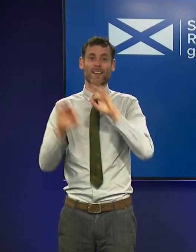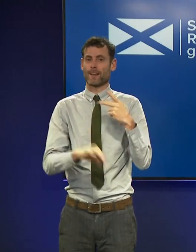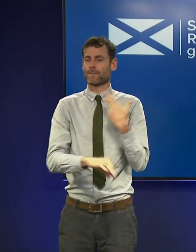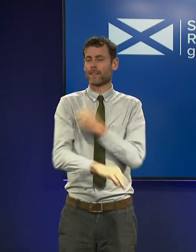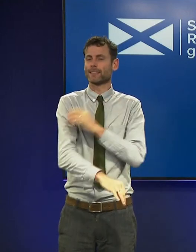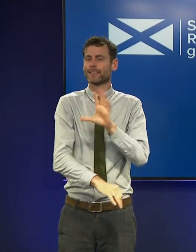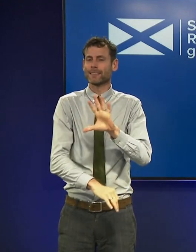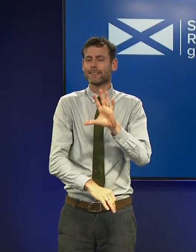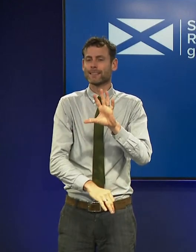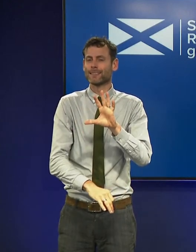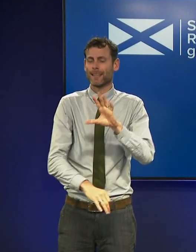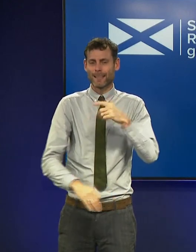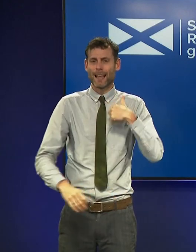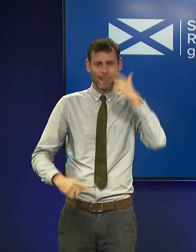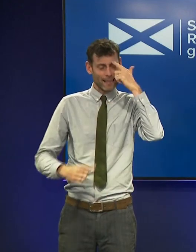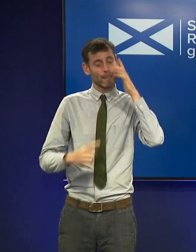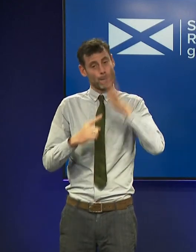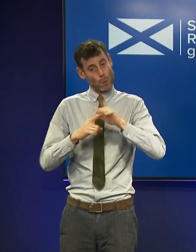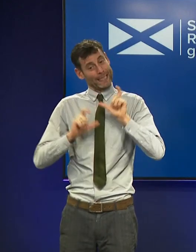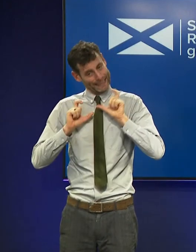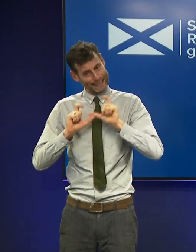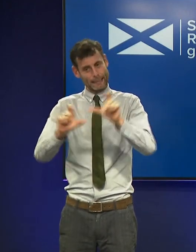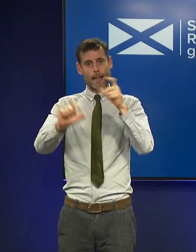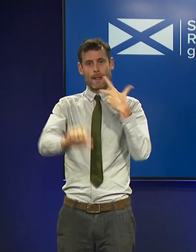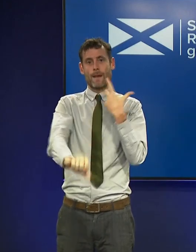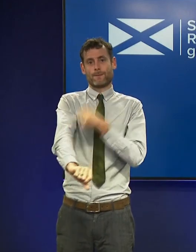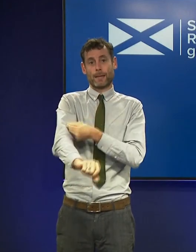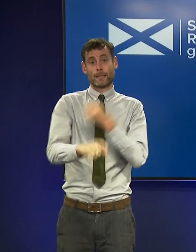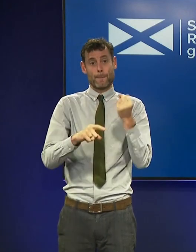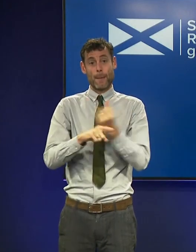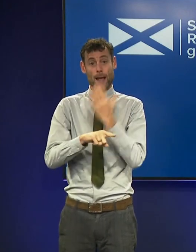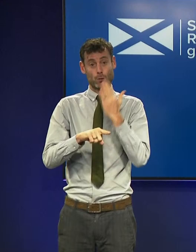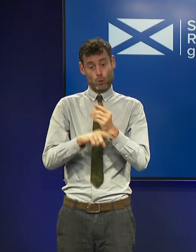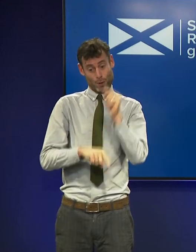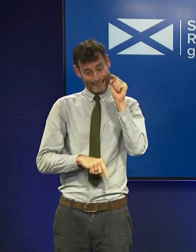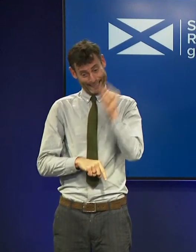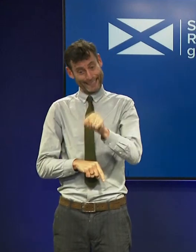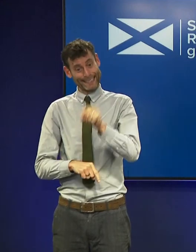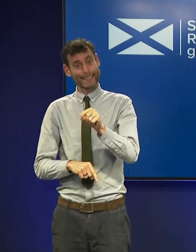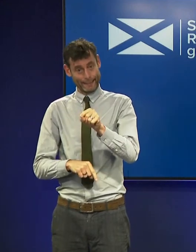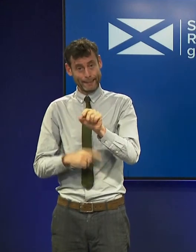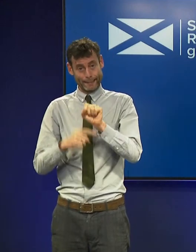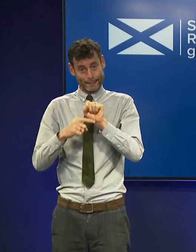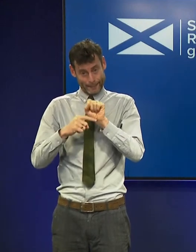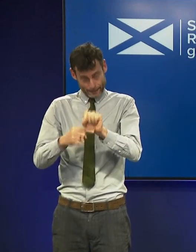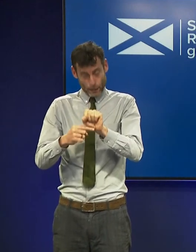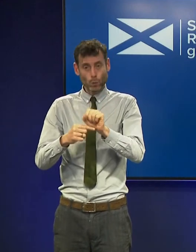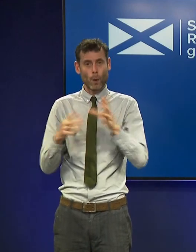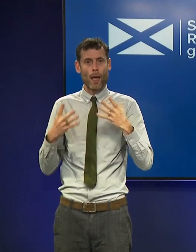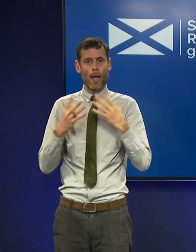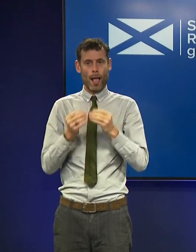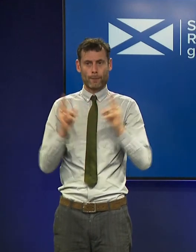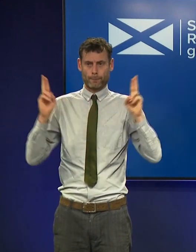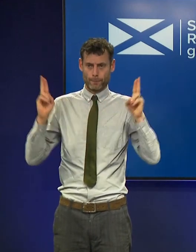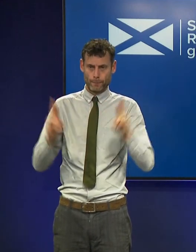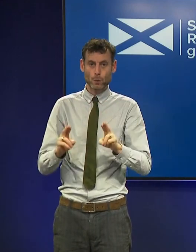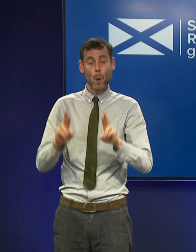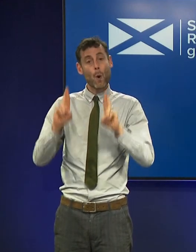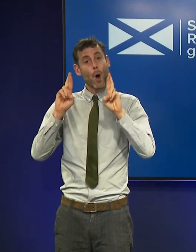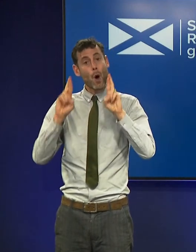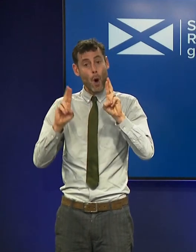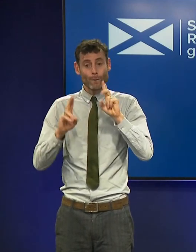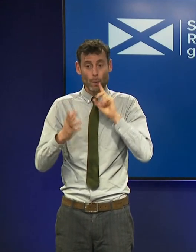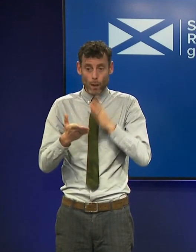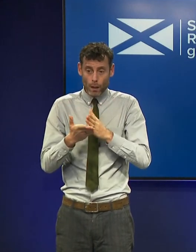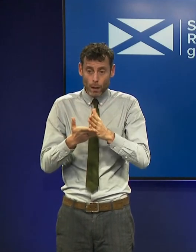right now, I think all we can do is just make sure we're doing all of the things we know can make a difference, and hopefully we'll find that they